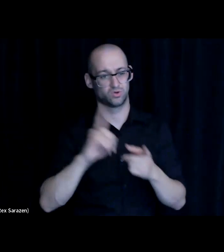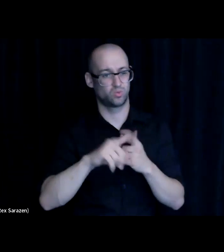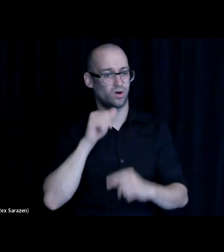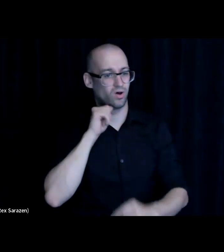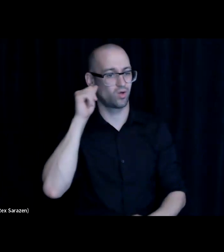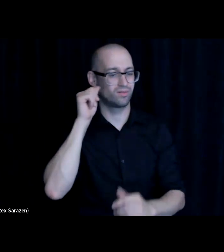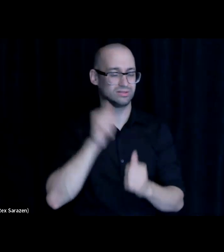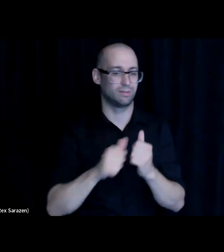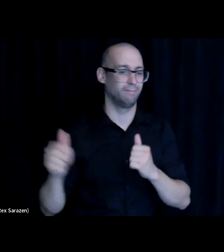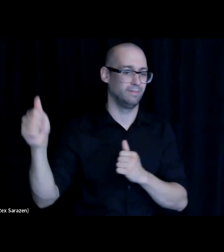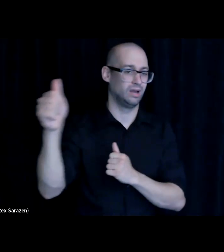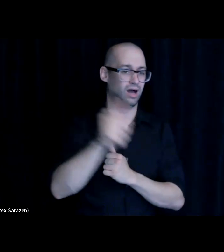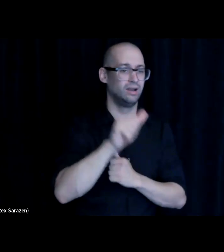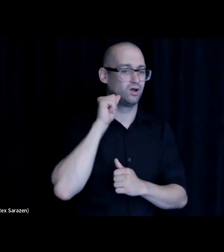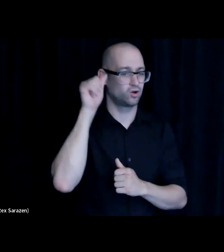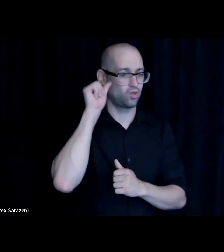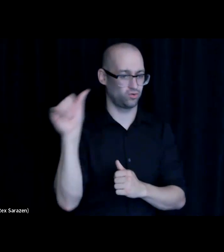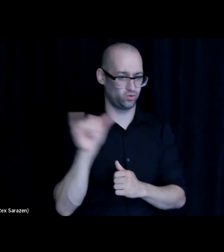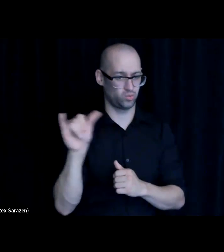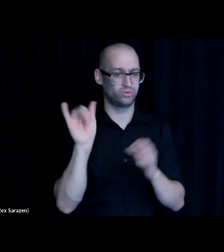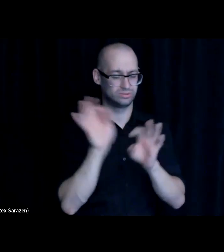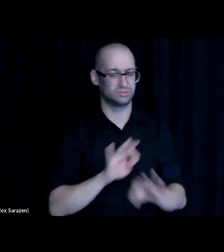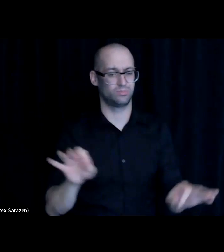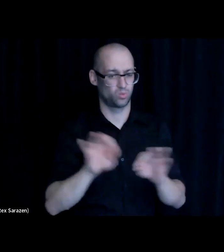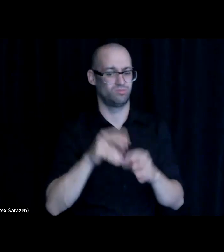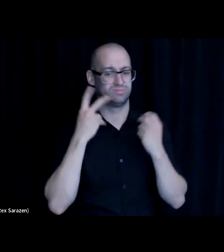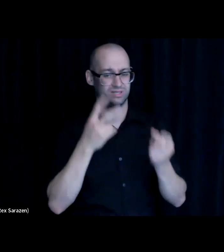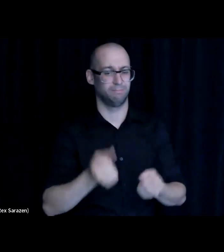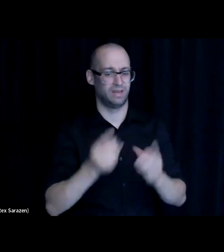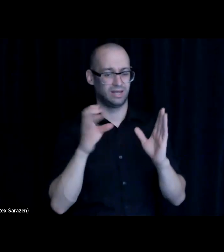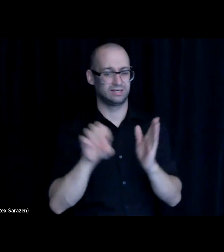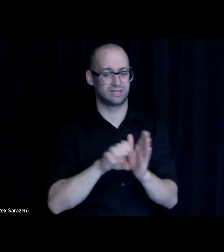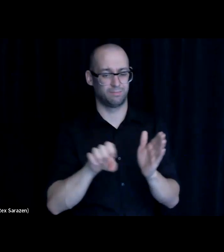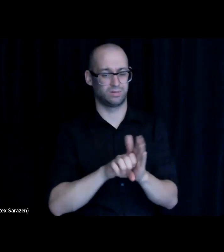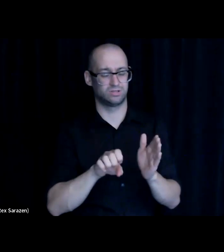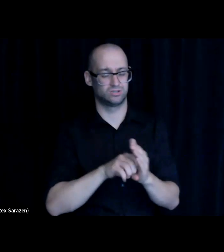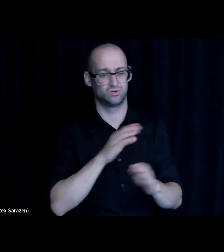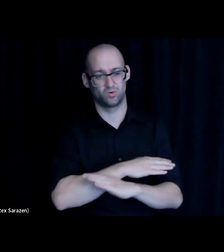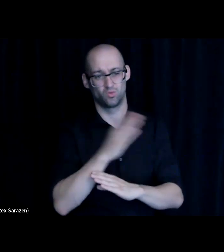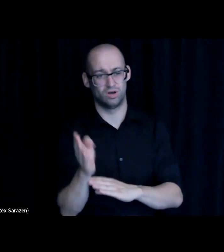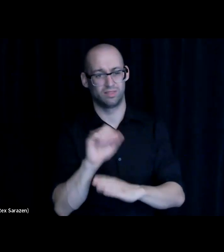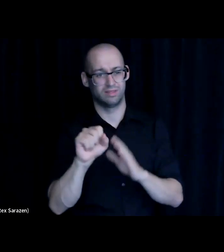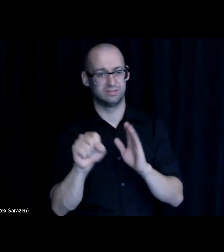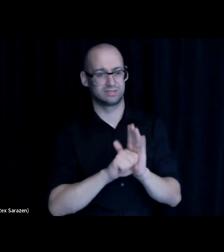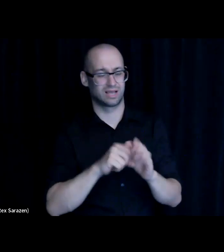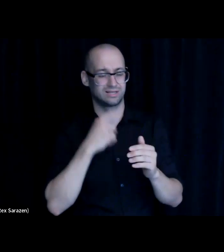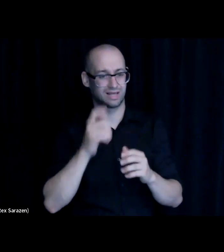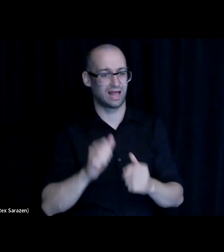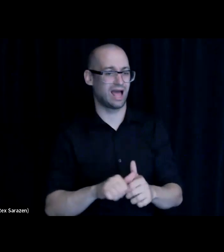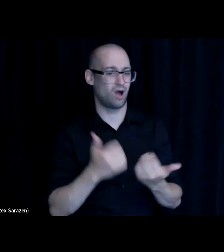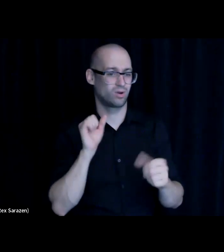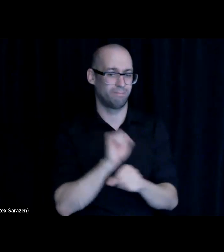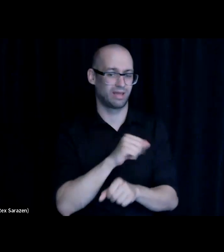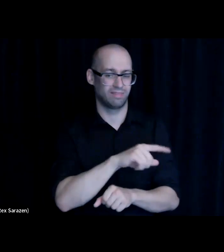part. And those, we've seen a lot of examples of those across the state. And so how do we make those then systemic